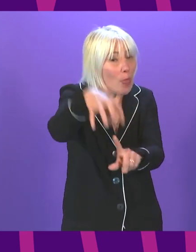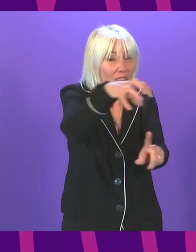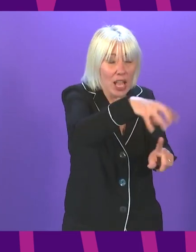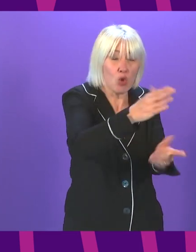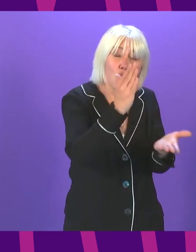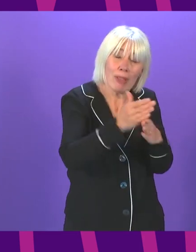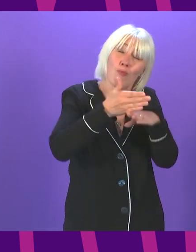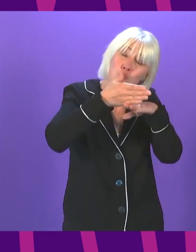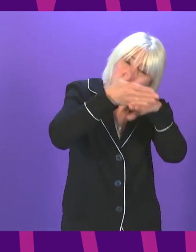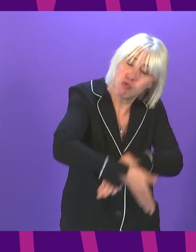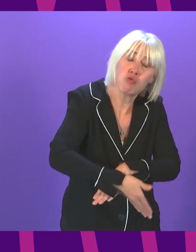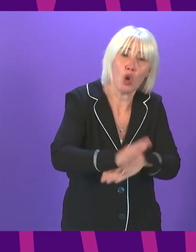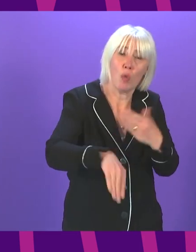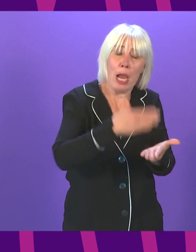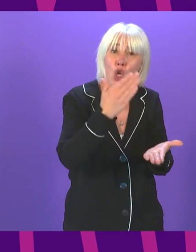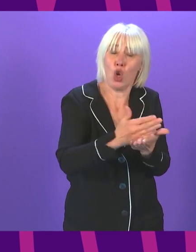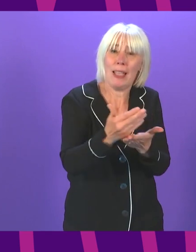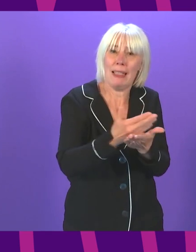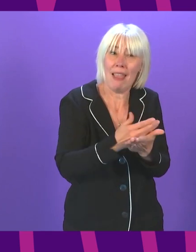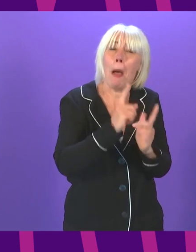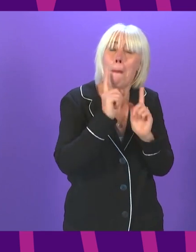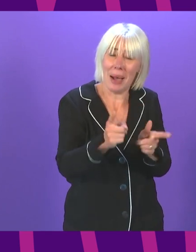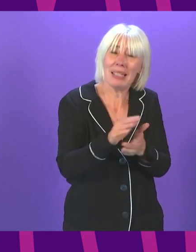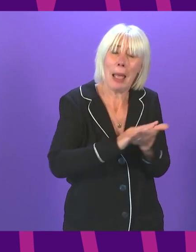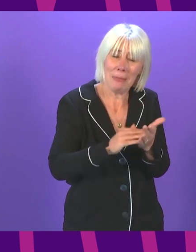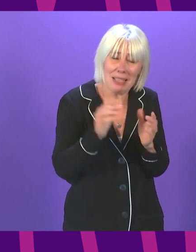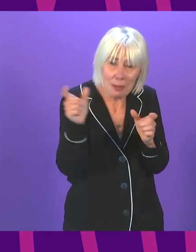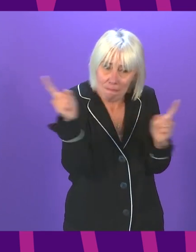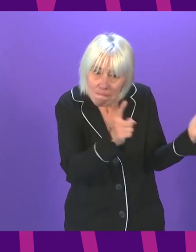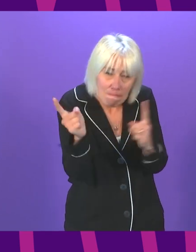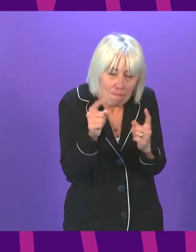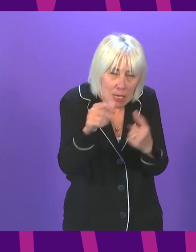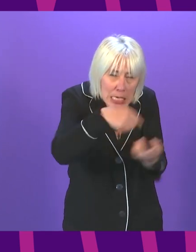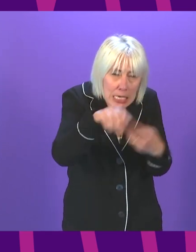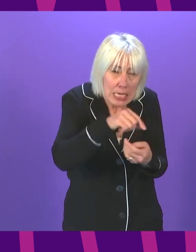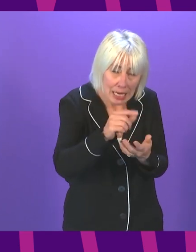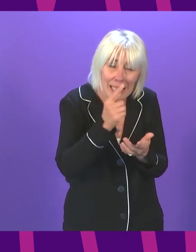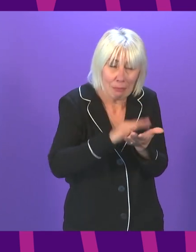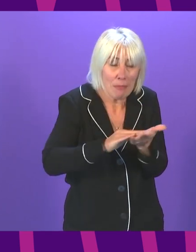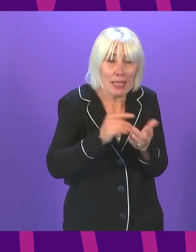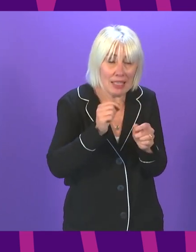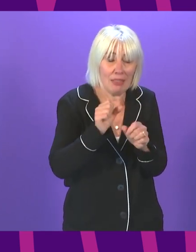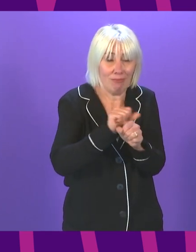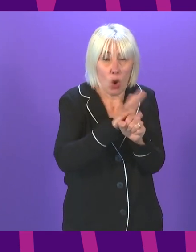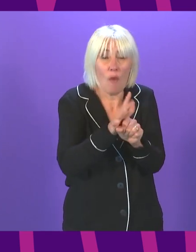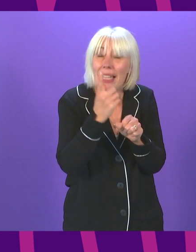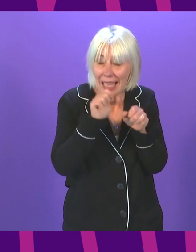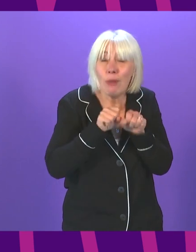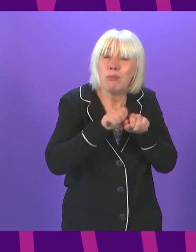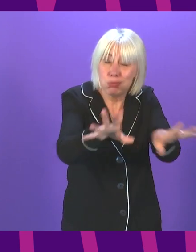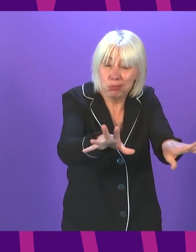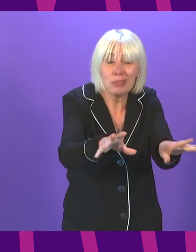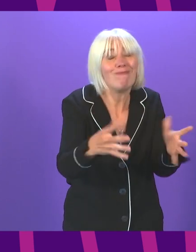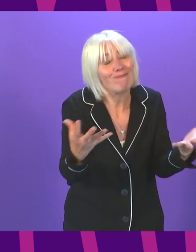their best efforts, they can continue to contribute significantly to the spread of the virus. By ensuring that people